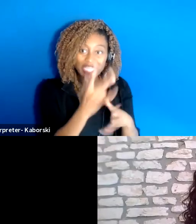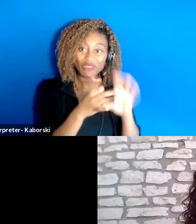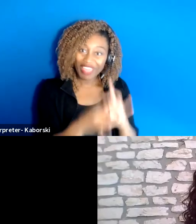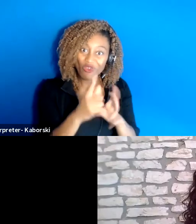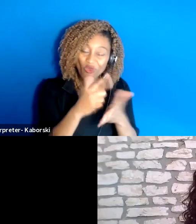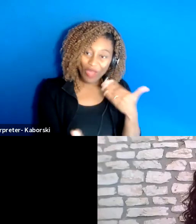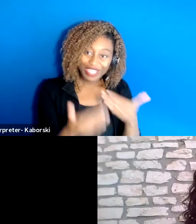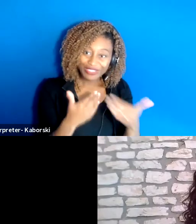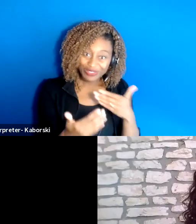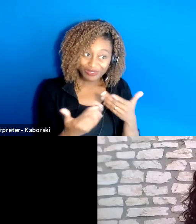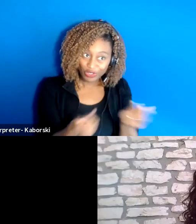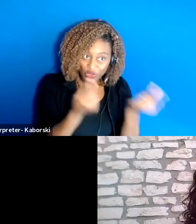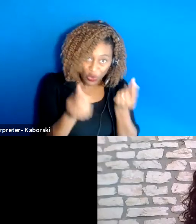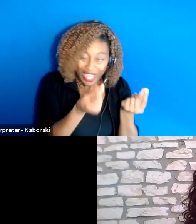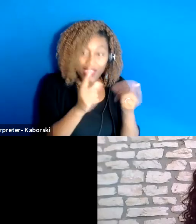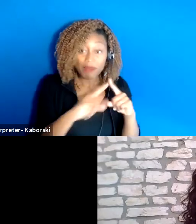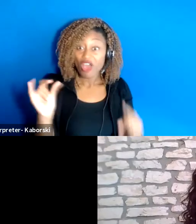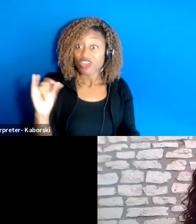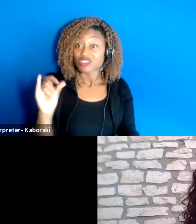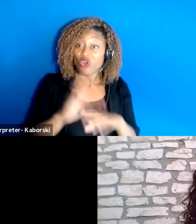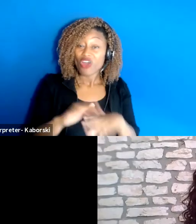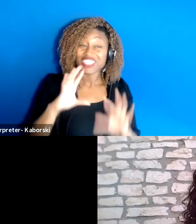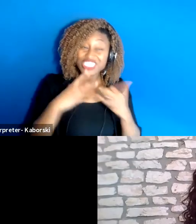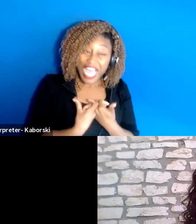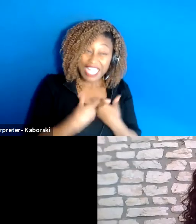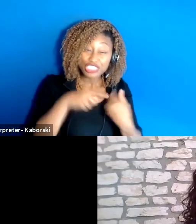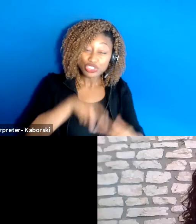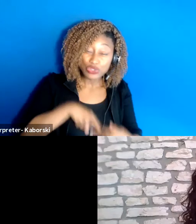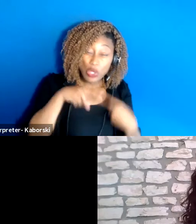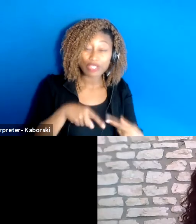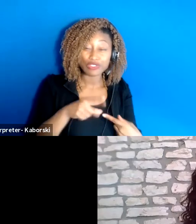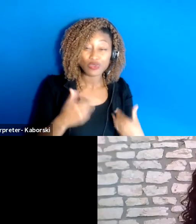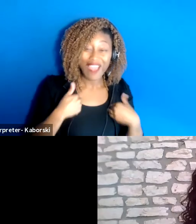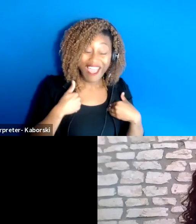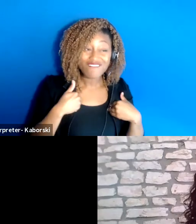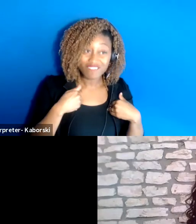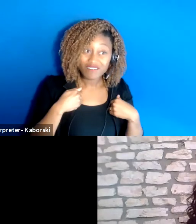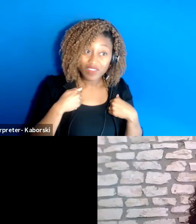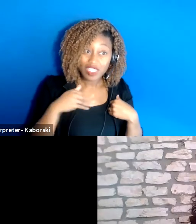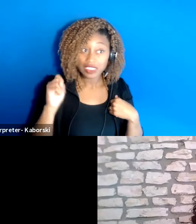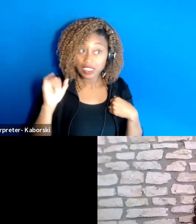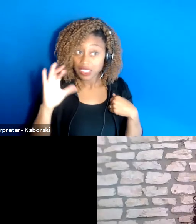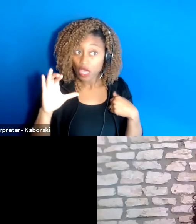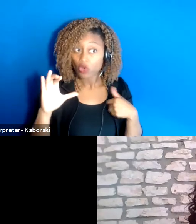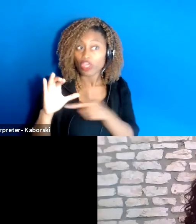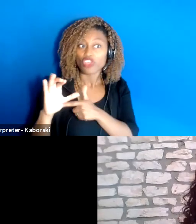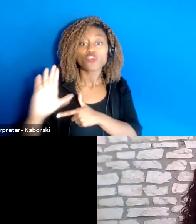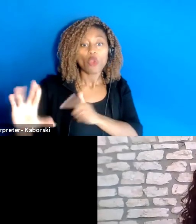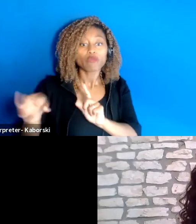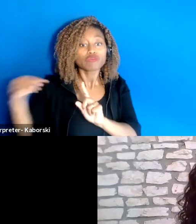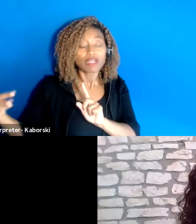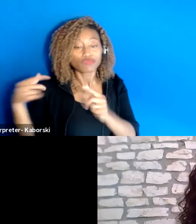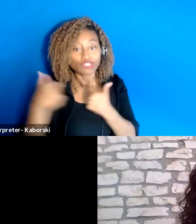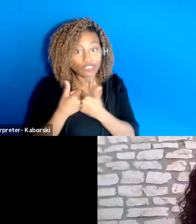it's also good to share information on the challenges and struggles that you're facing as a silk. I